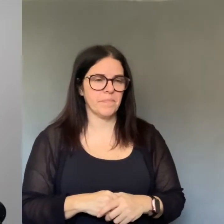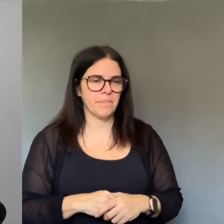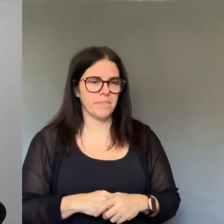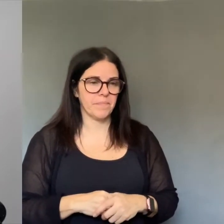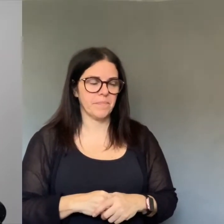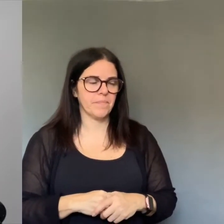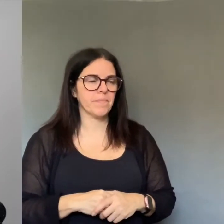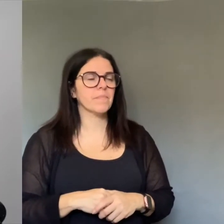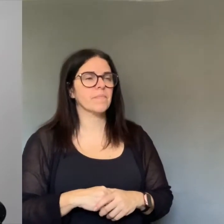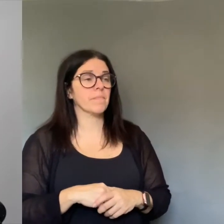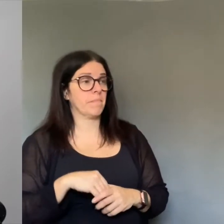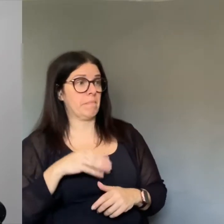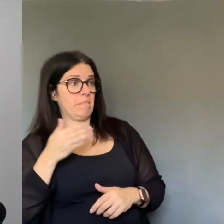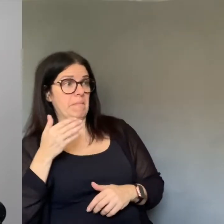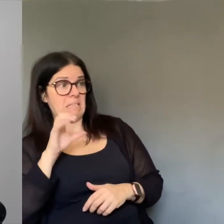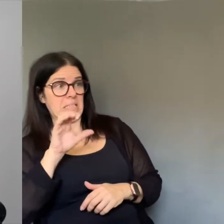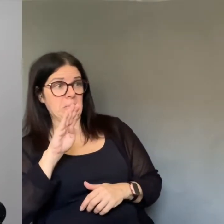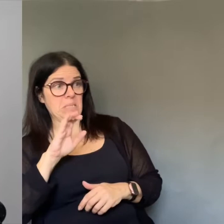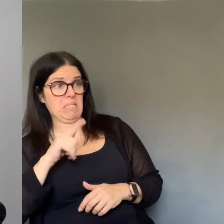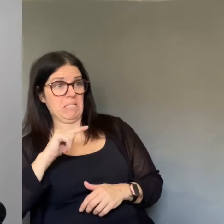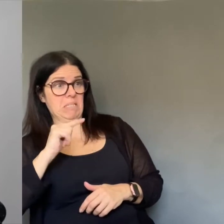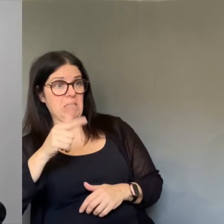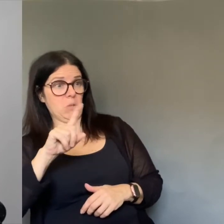Any questions from CBC?